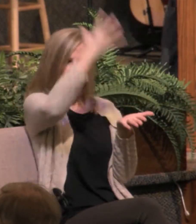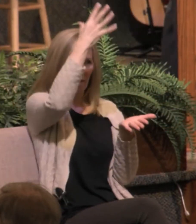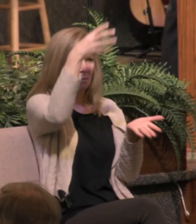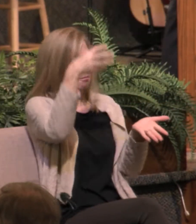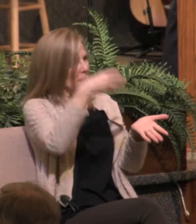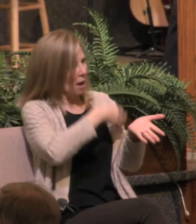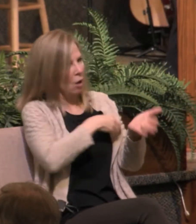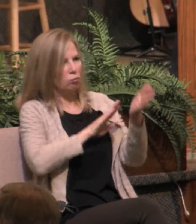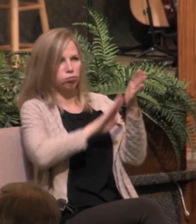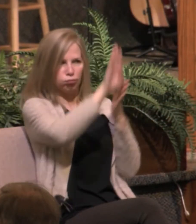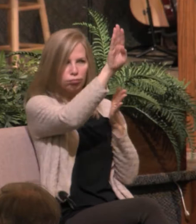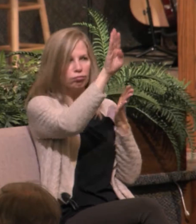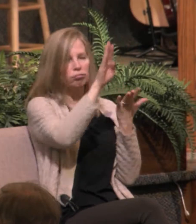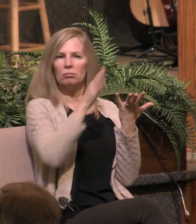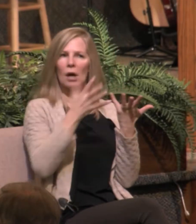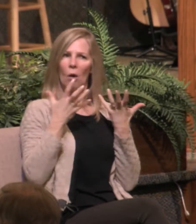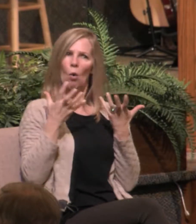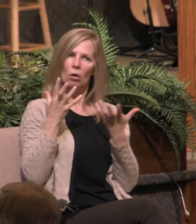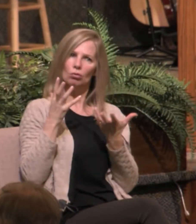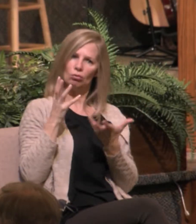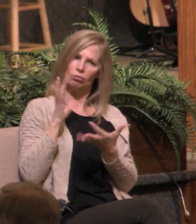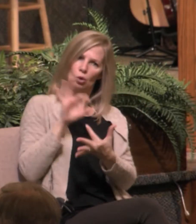power to identify with God's people.